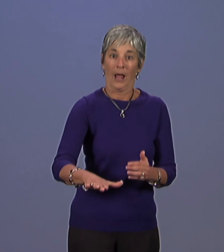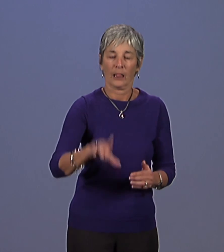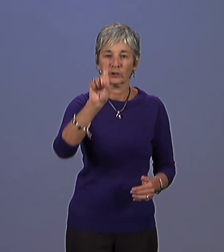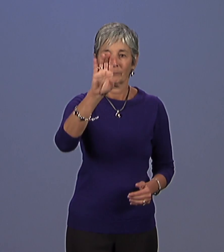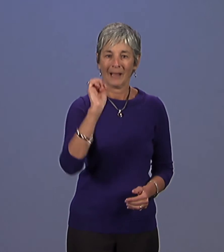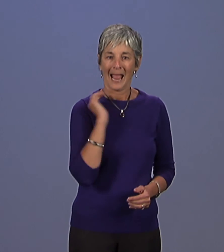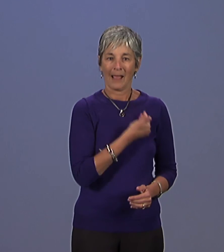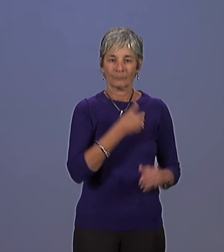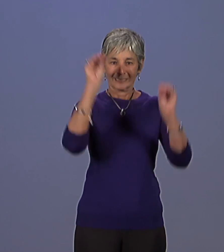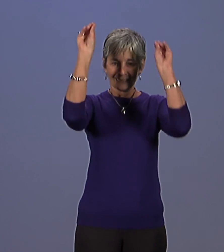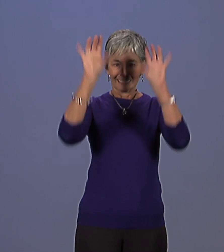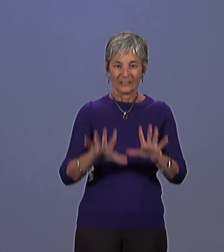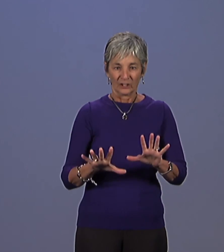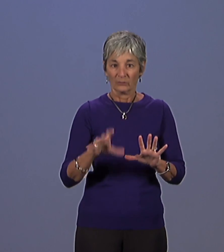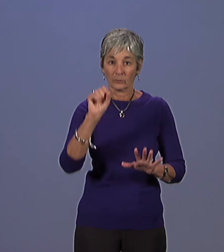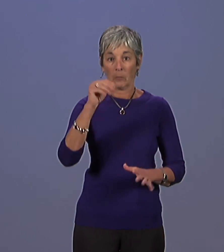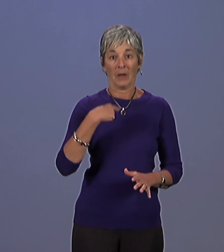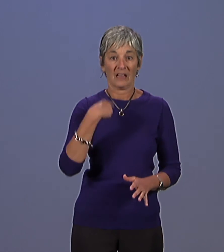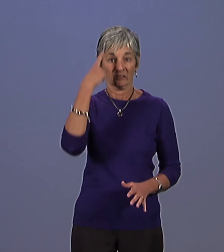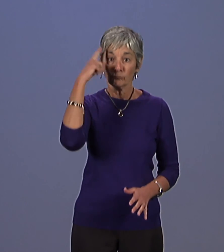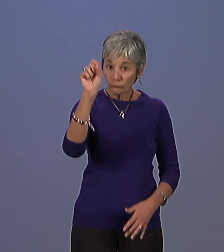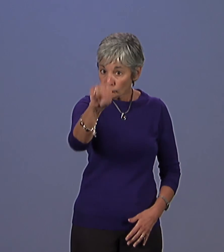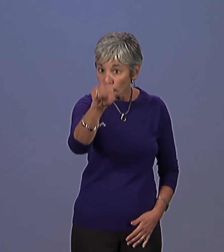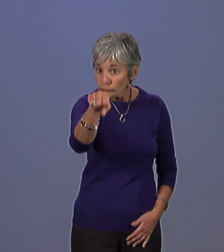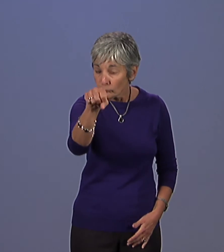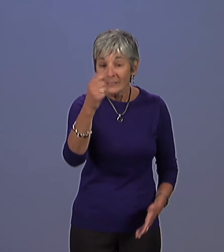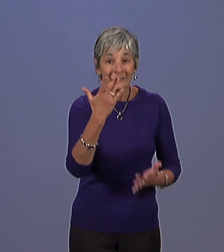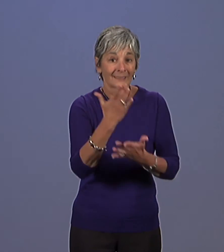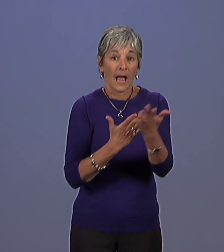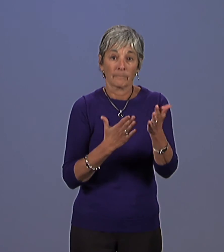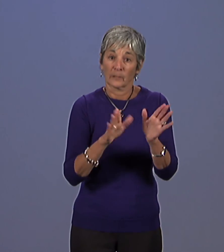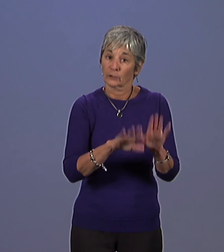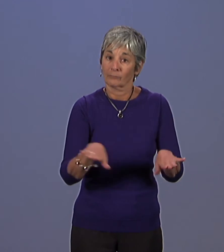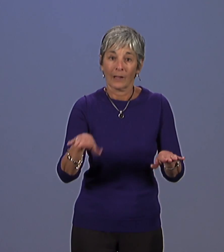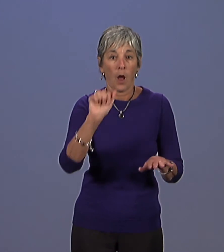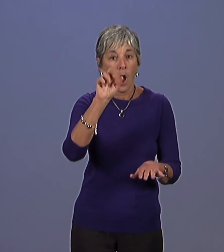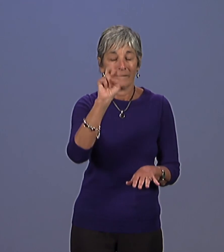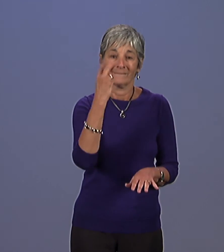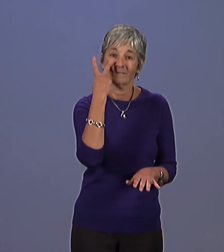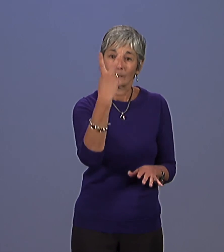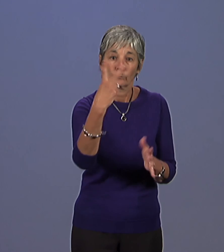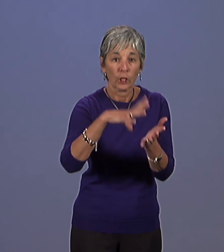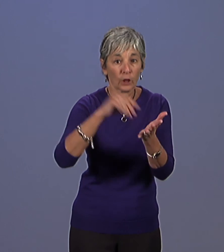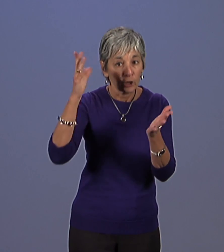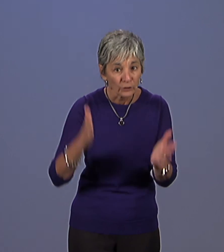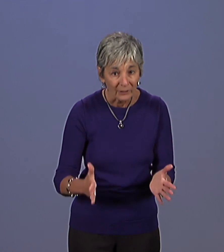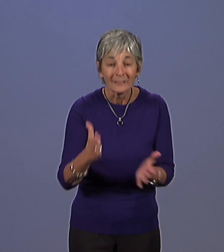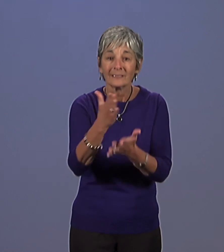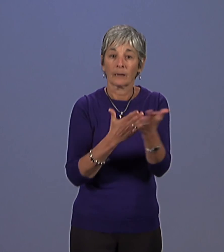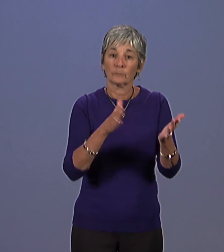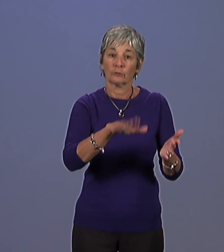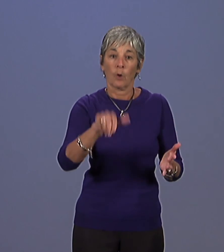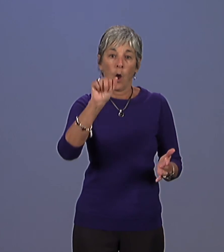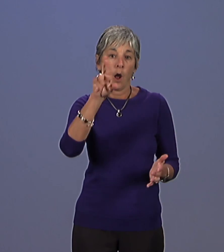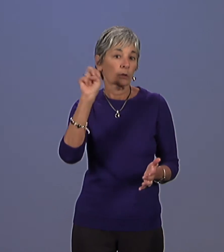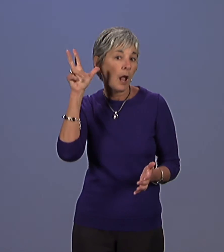The child should be our teacher. So I think yes, some children are visual learners and some children are auditory